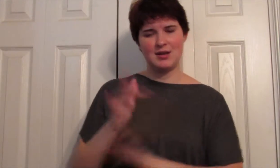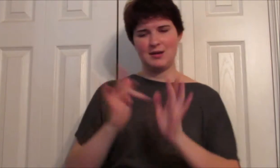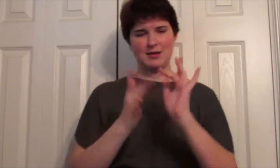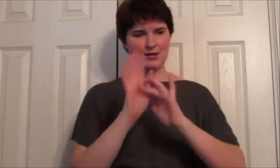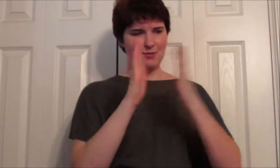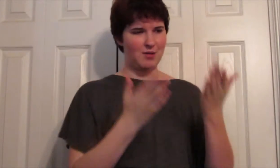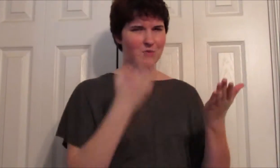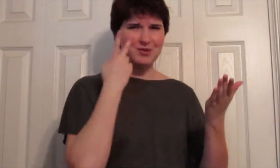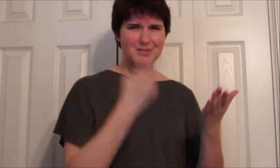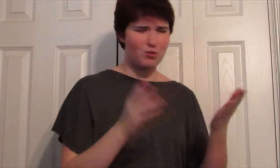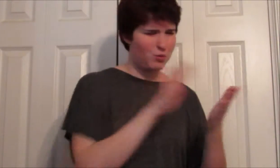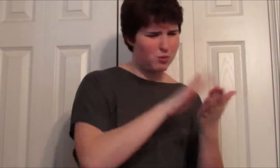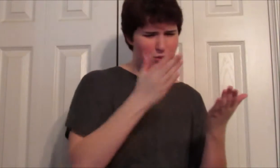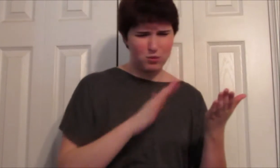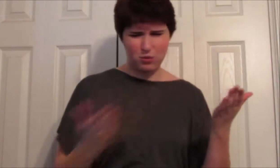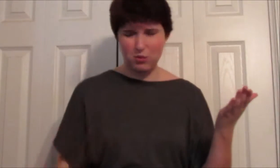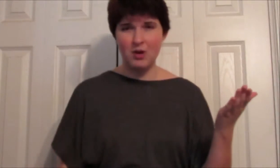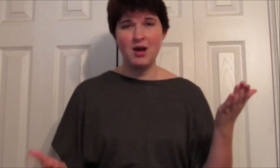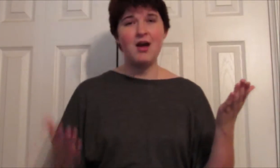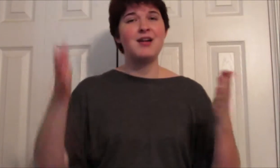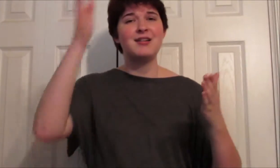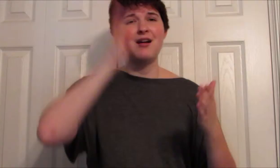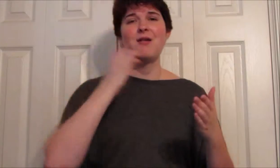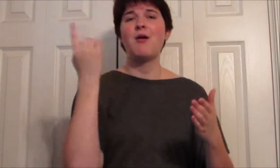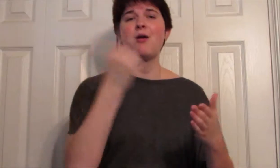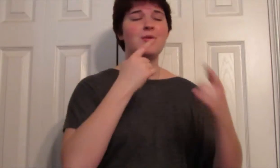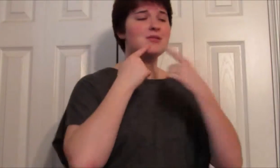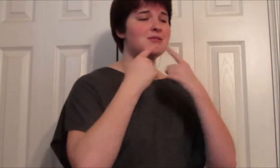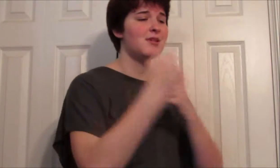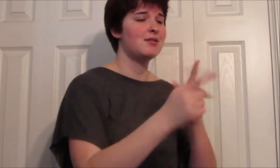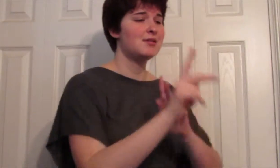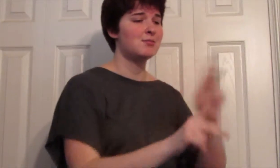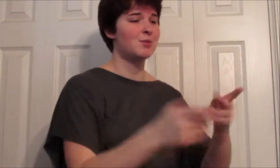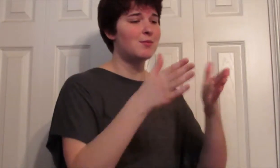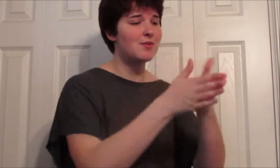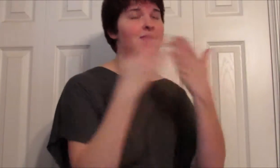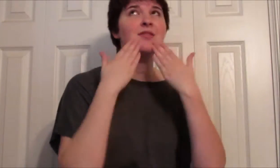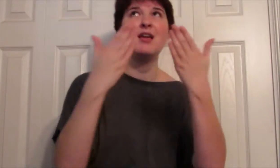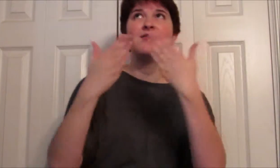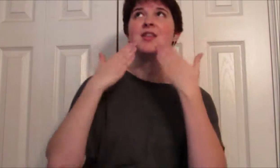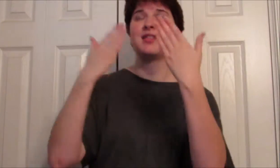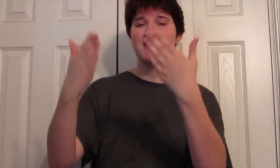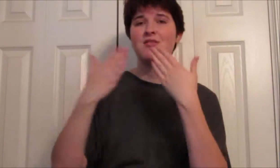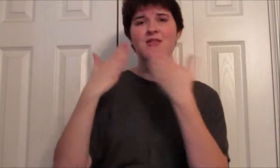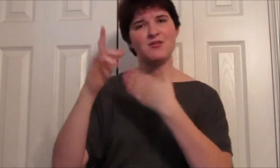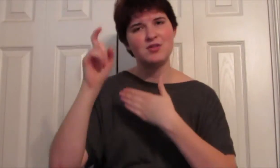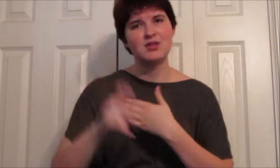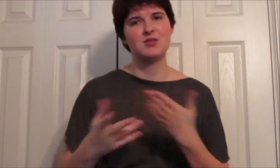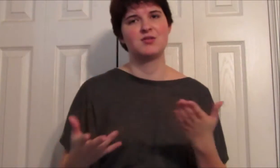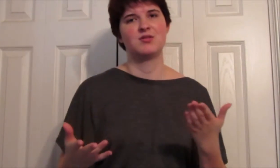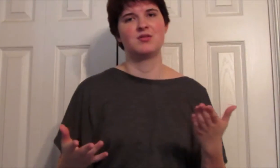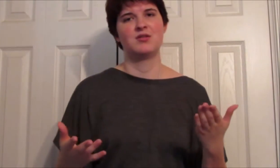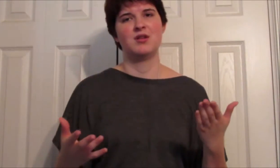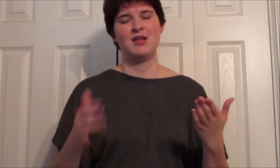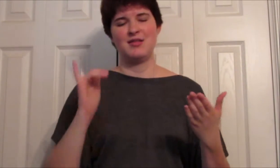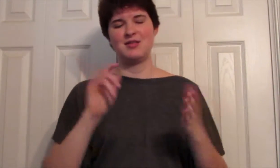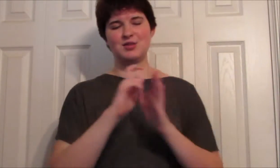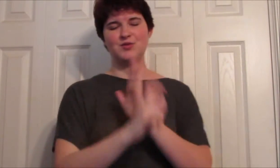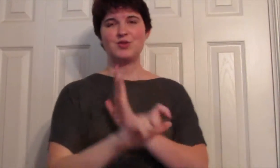from cover to cover, God constantly calling on his people to be thankful and to learn gratitude. This passage here from 2 Corinthians is